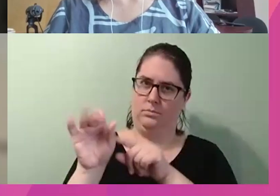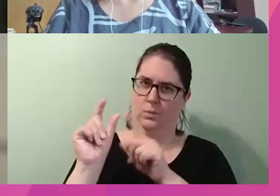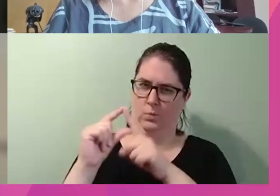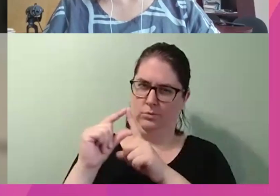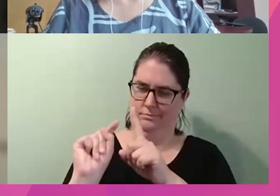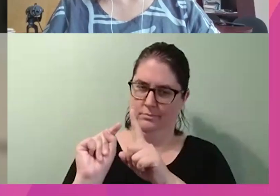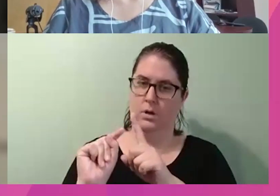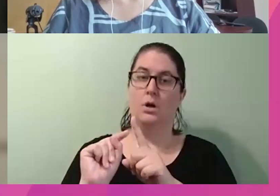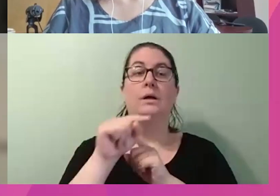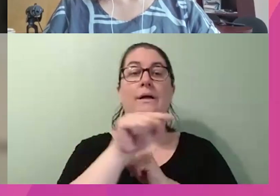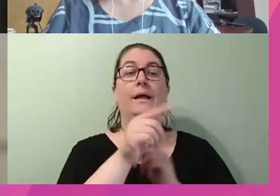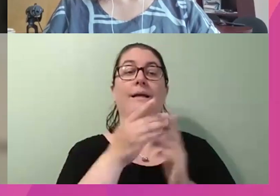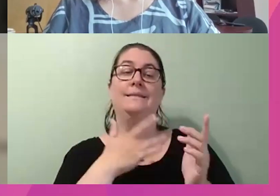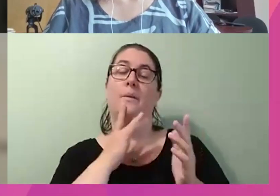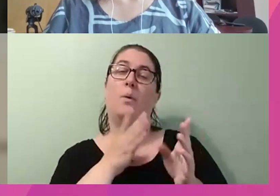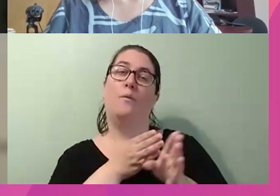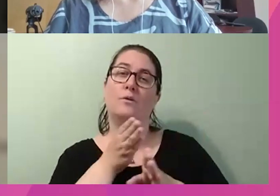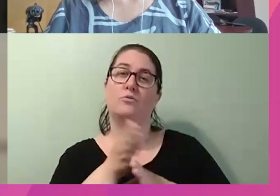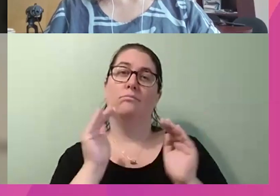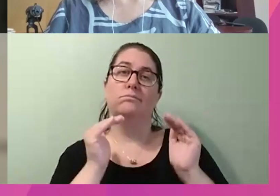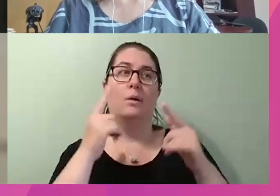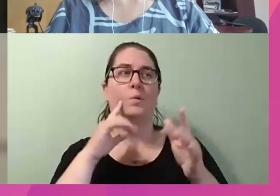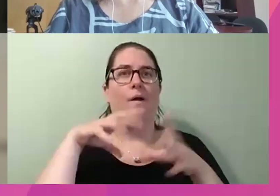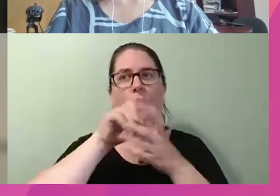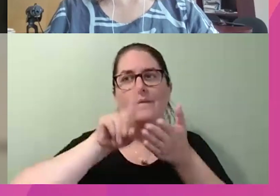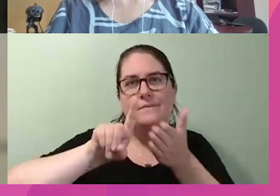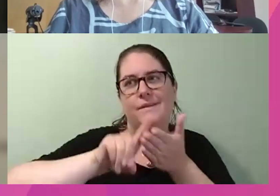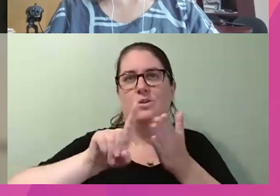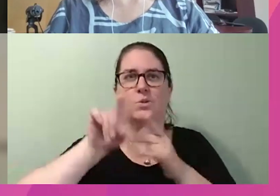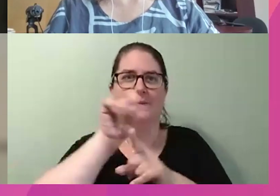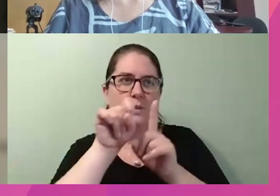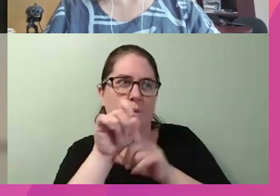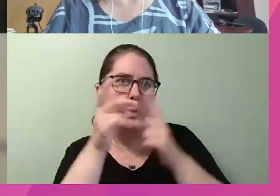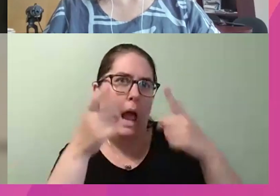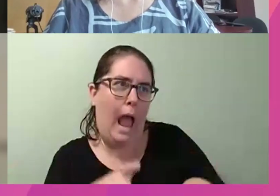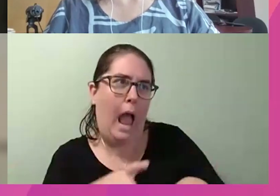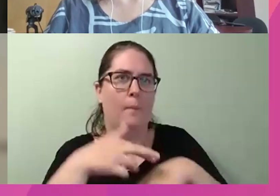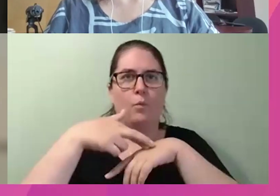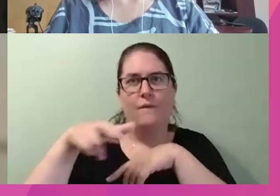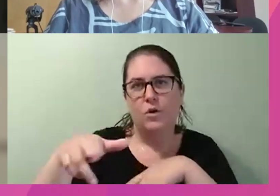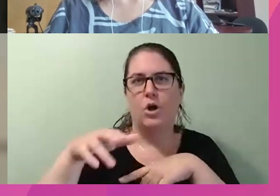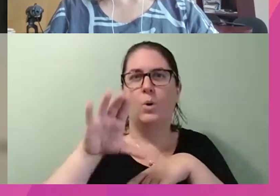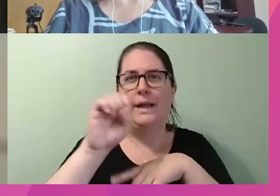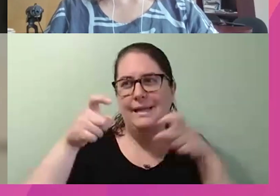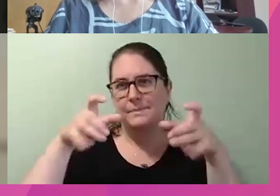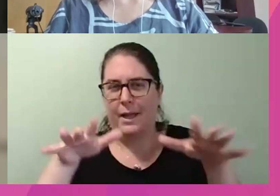very professionally driven services that involve investigation of cases that are reported and referral and case